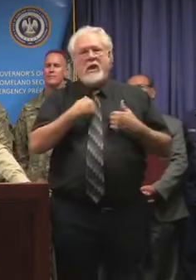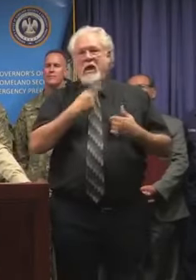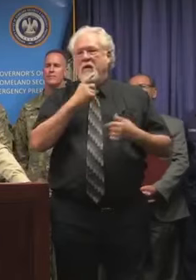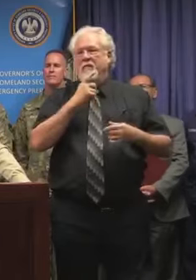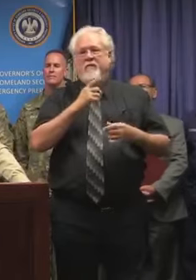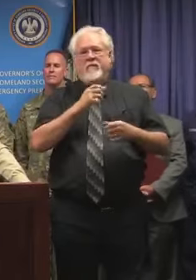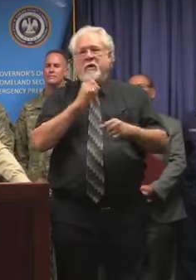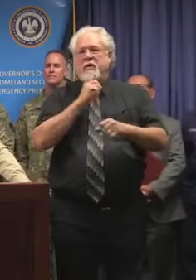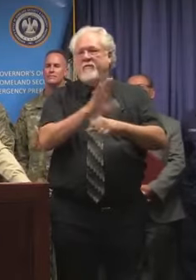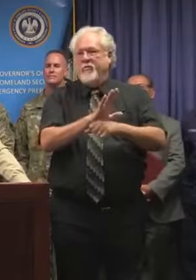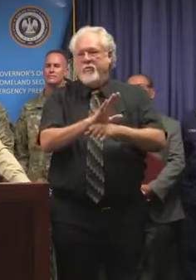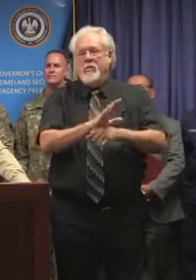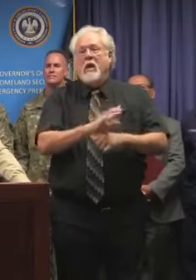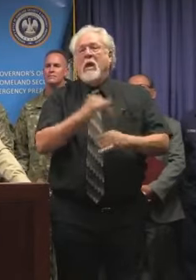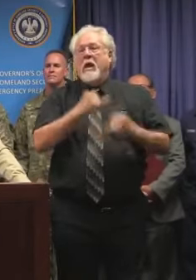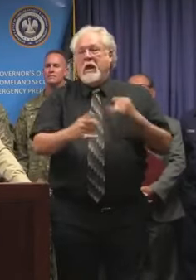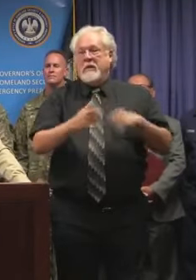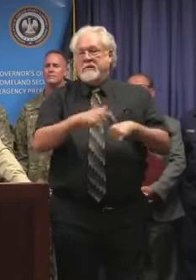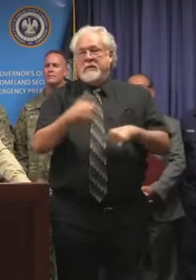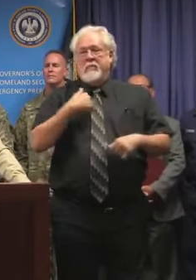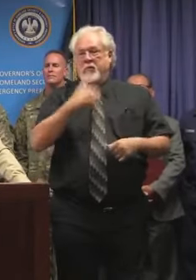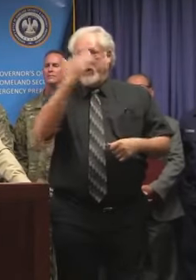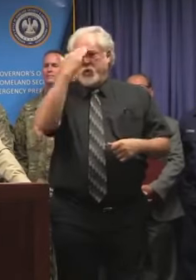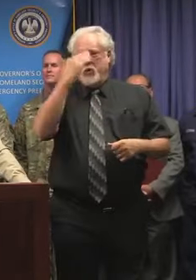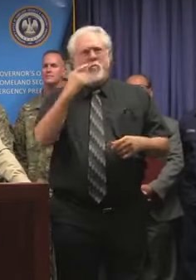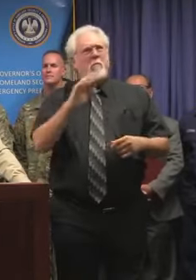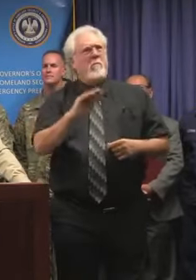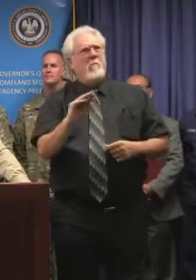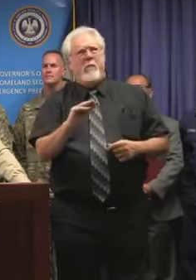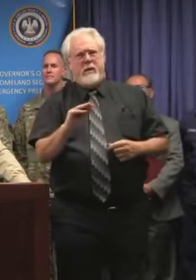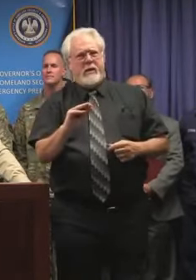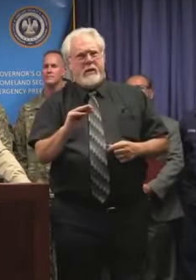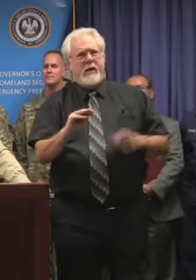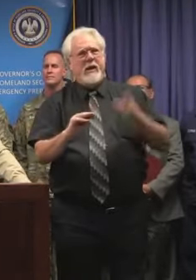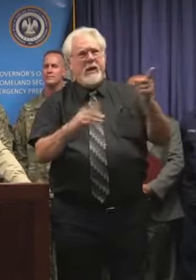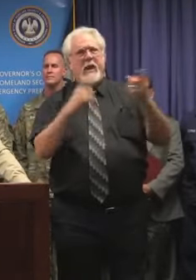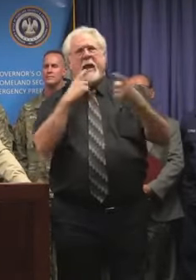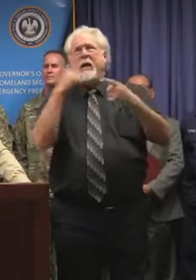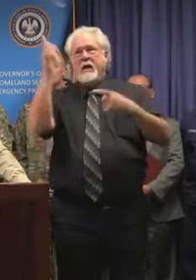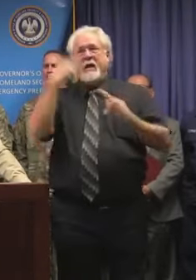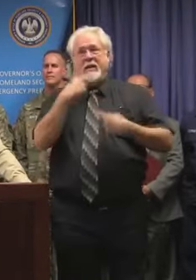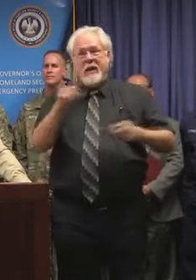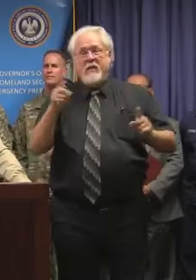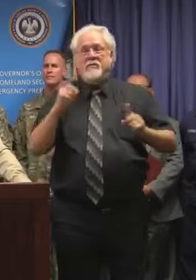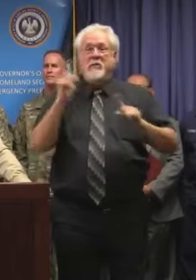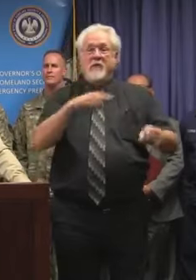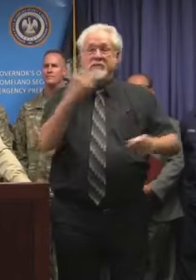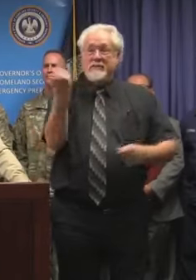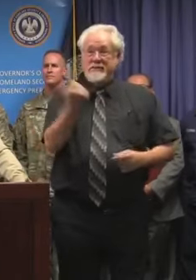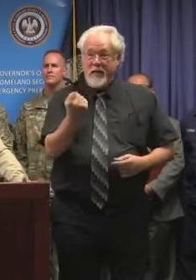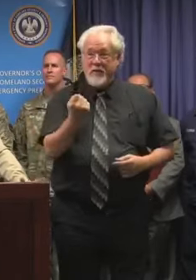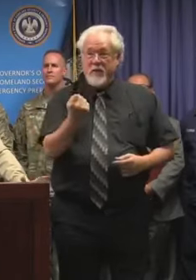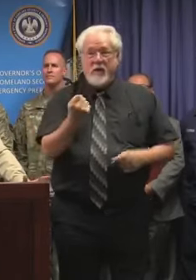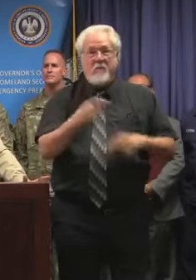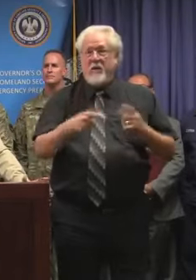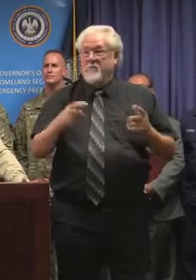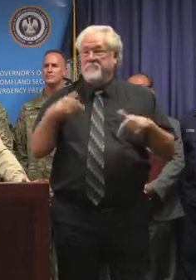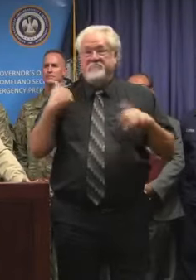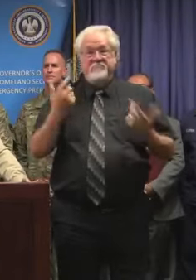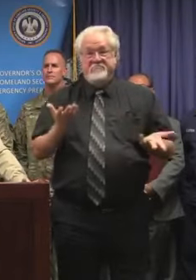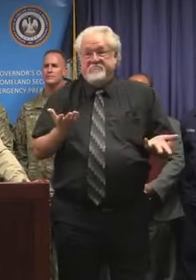confirmation of that. The last we knew, and I think it was on Monday, they announced an intention to visit on Saturday. As far as we know,